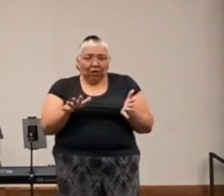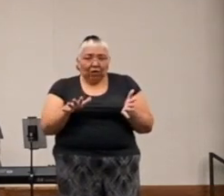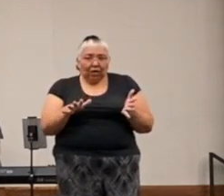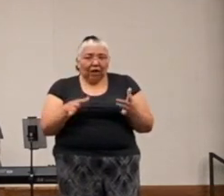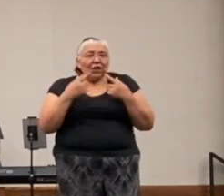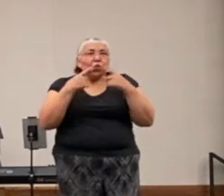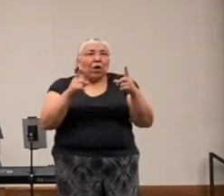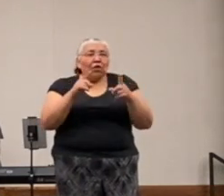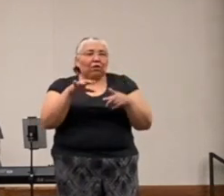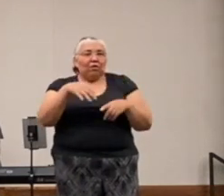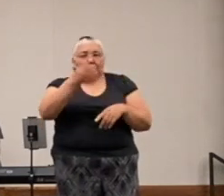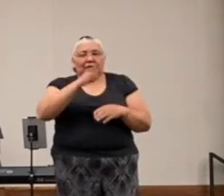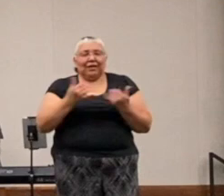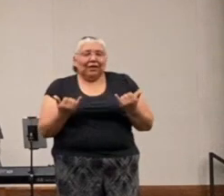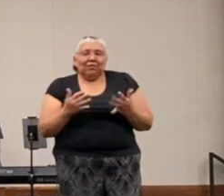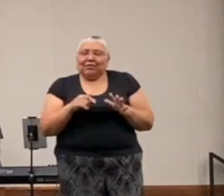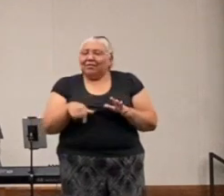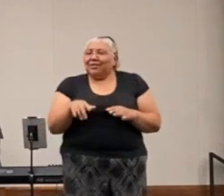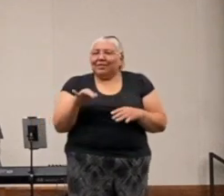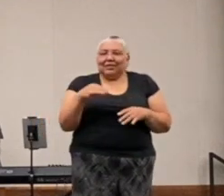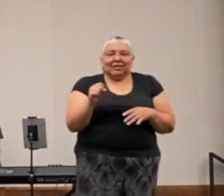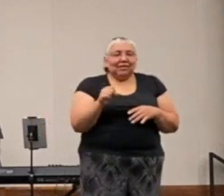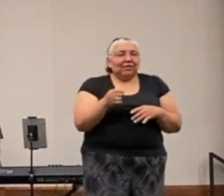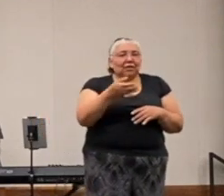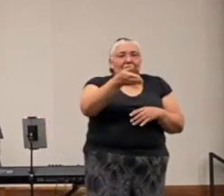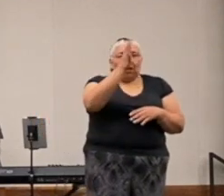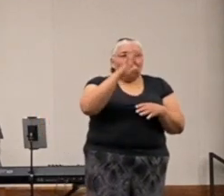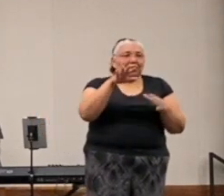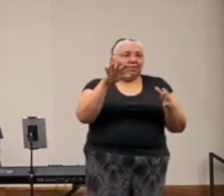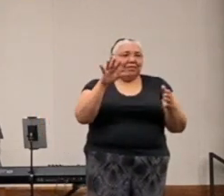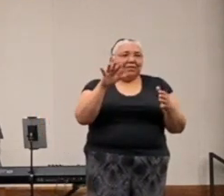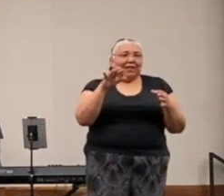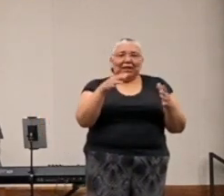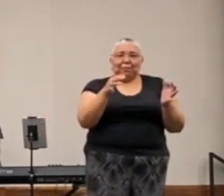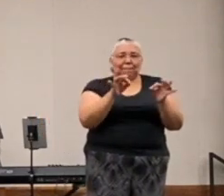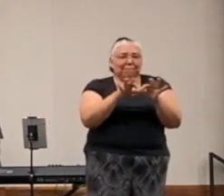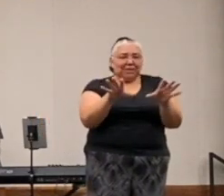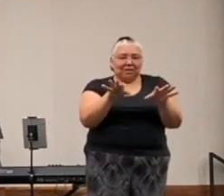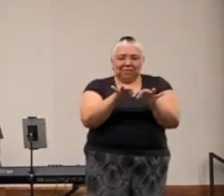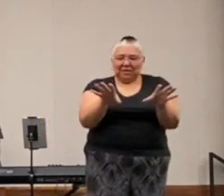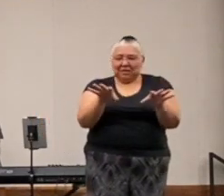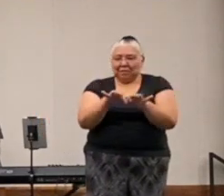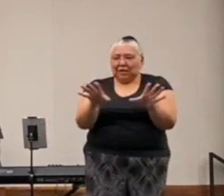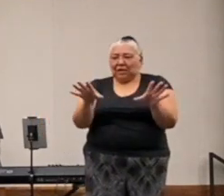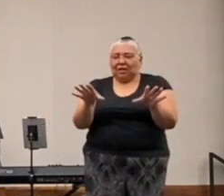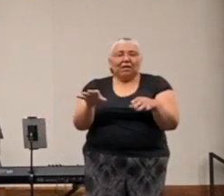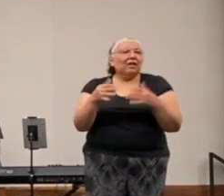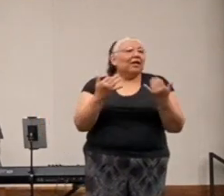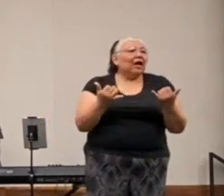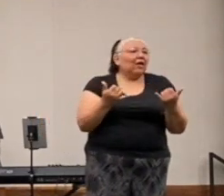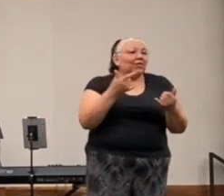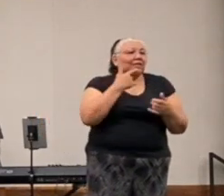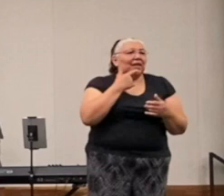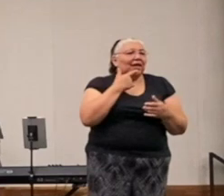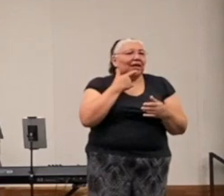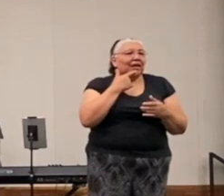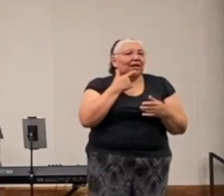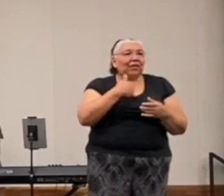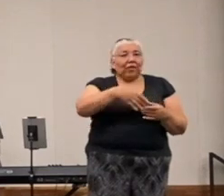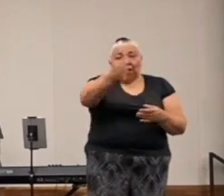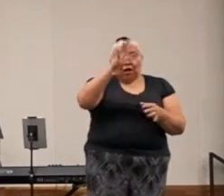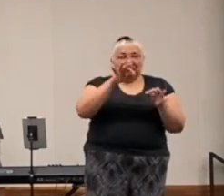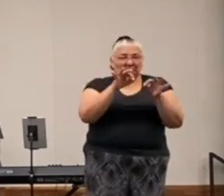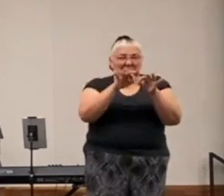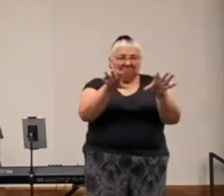kind of flippancy is treating God's name insignificantly. Yeah. And it's saying that he is